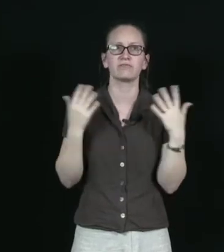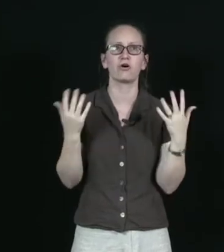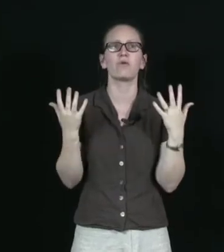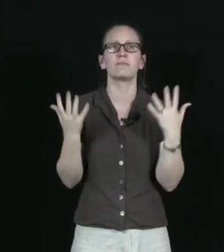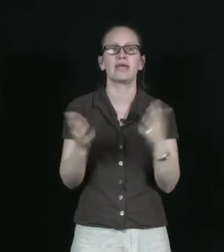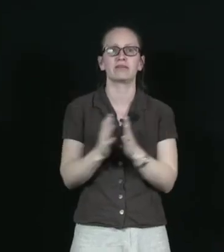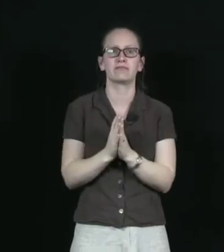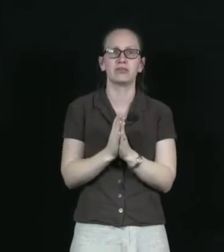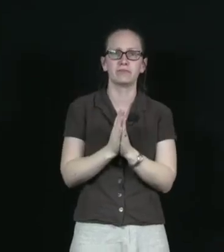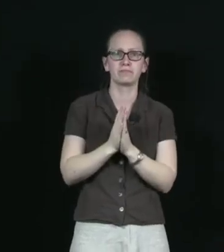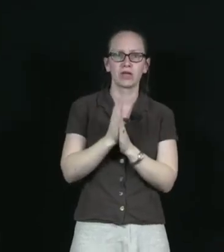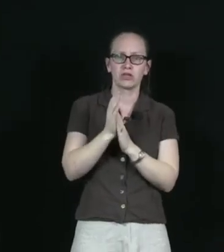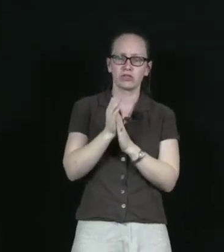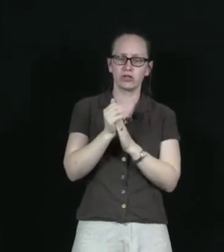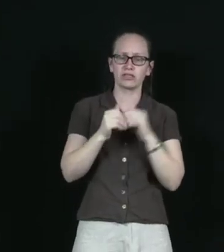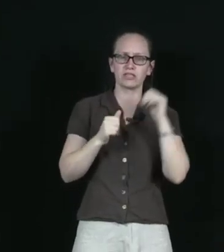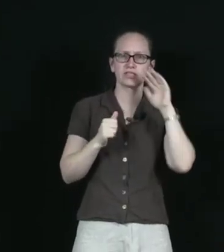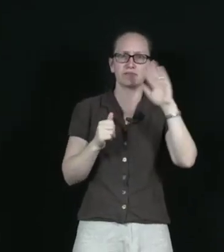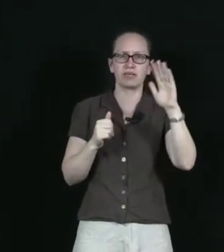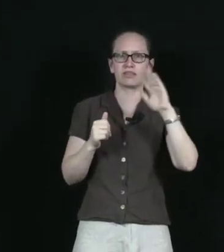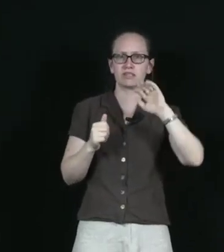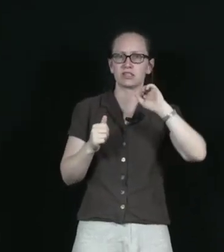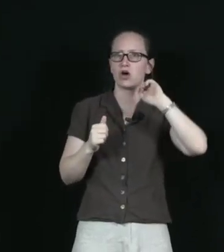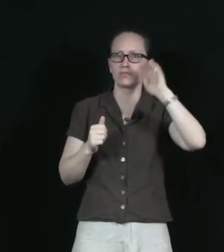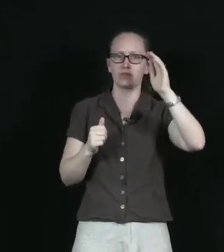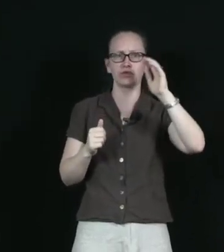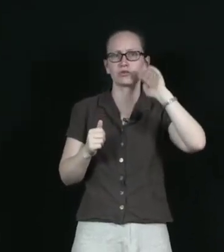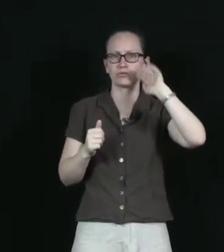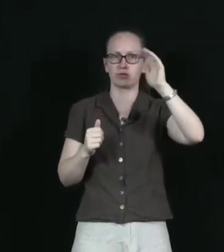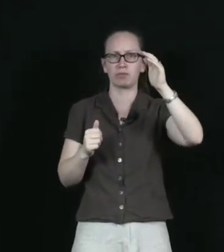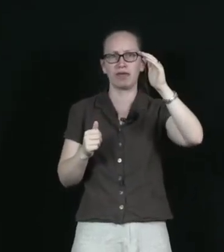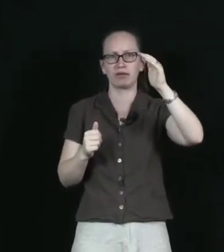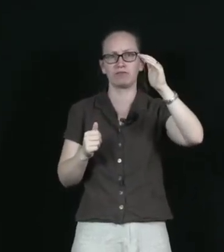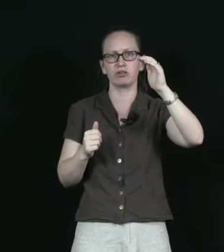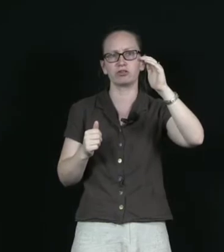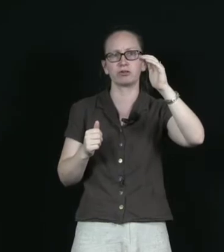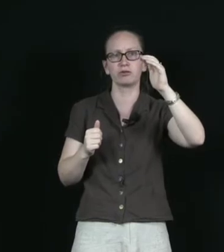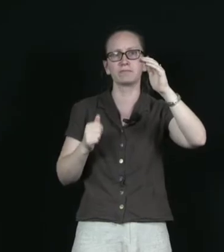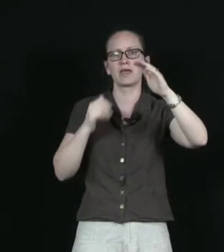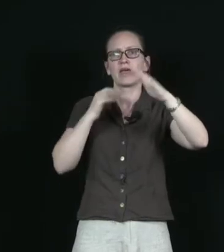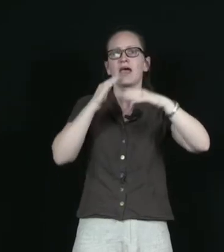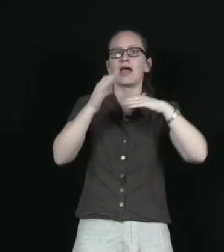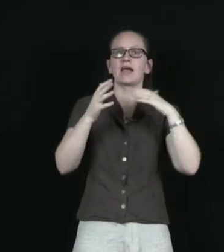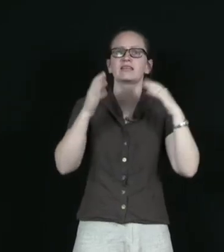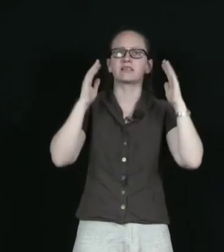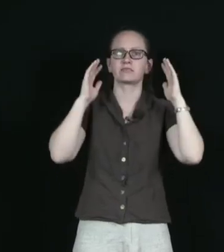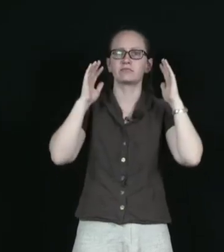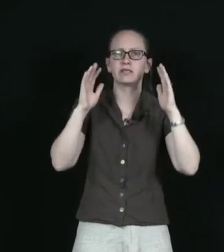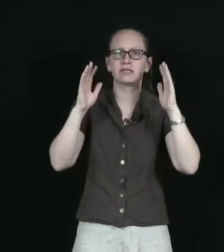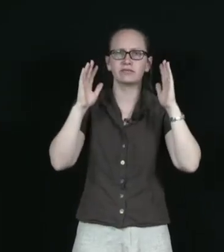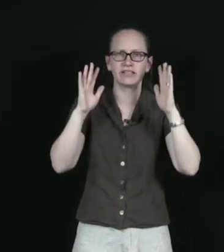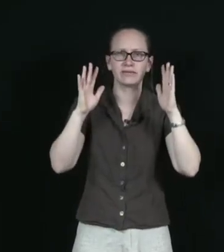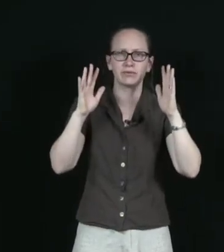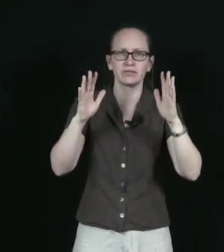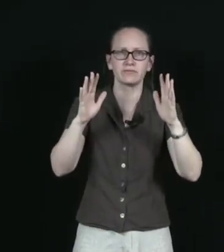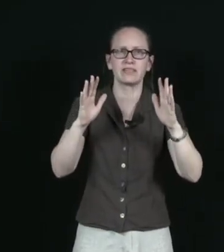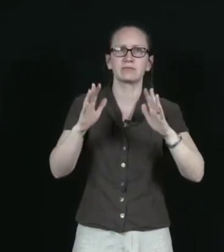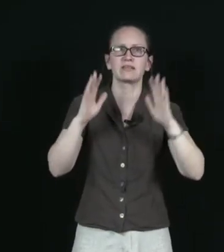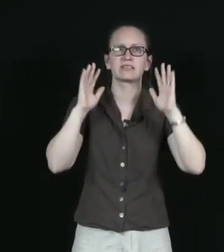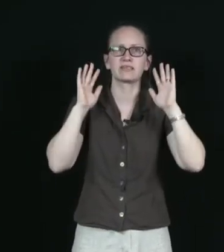for peer review. So you'll need to submit this on Moodle through the peer review tool, and it's really, really important with this one to